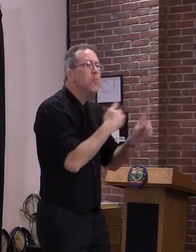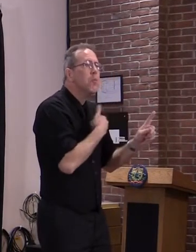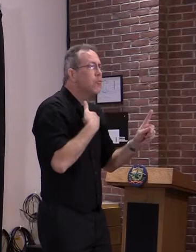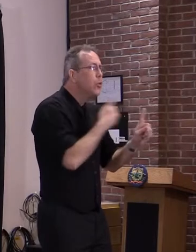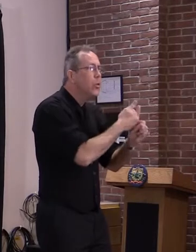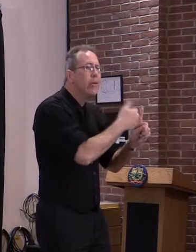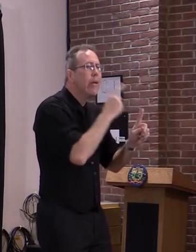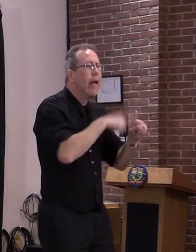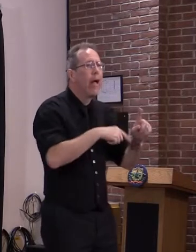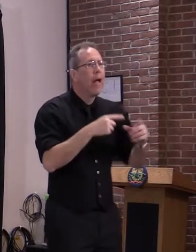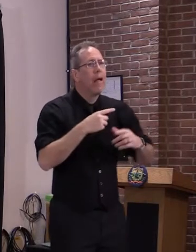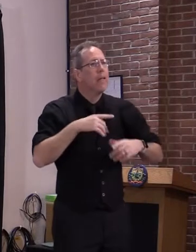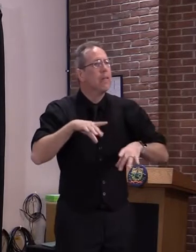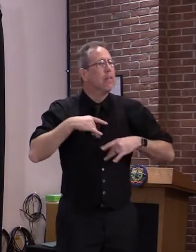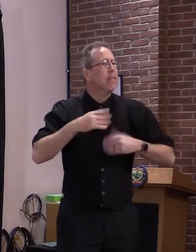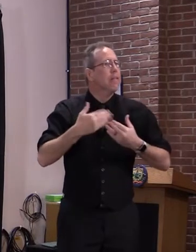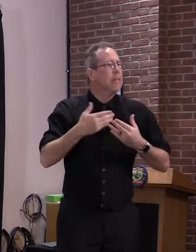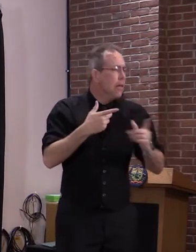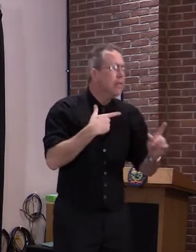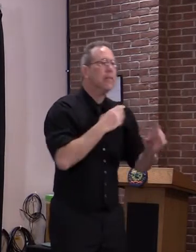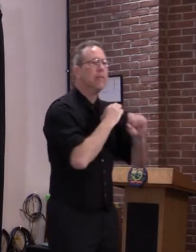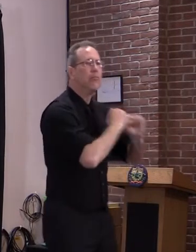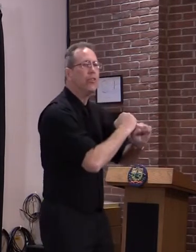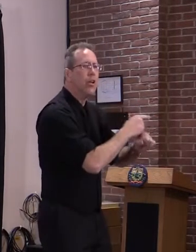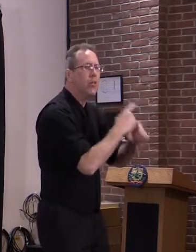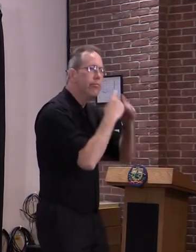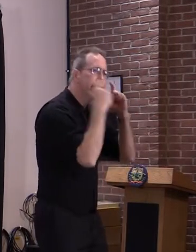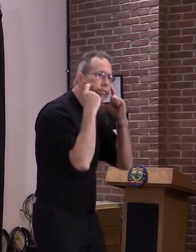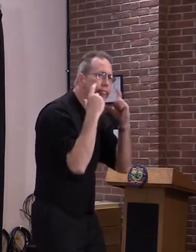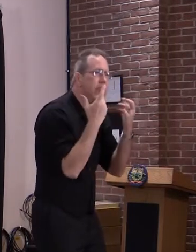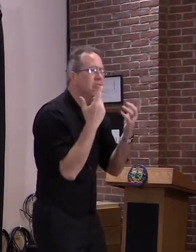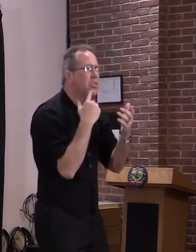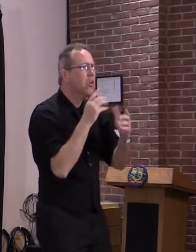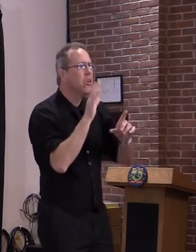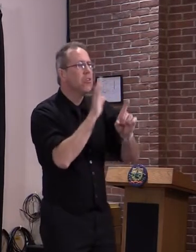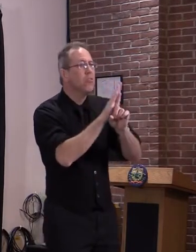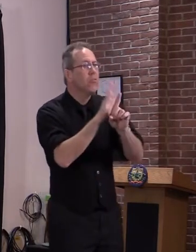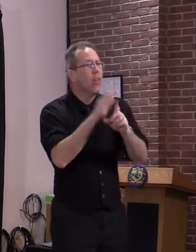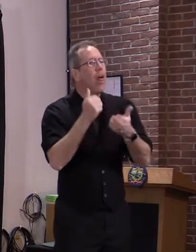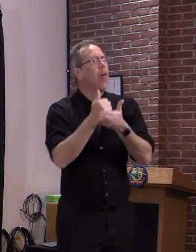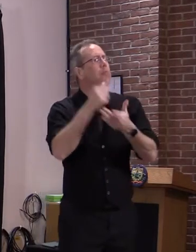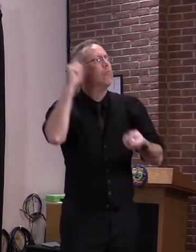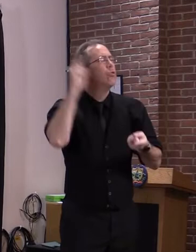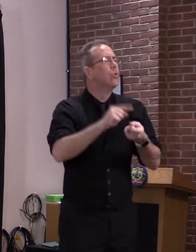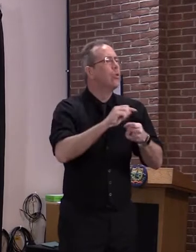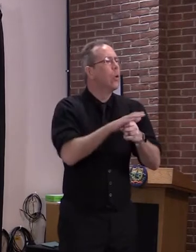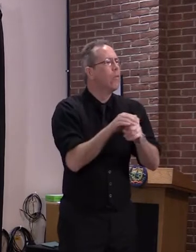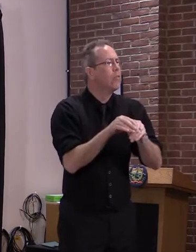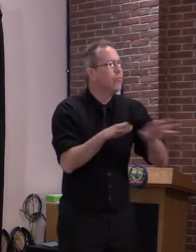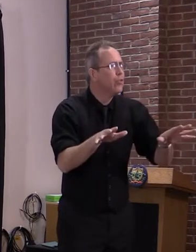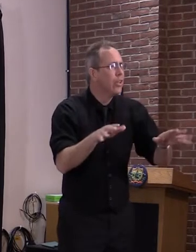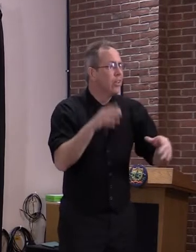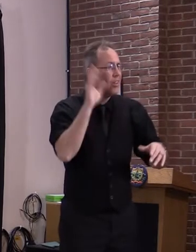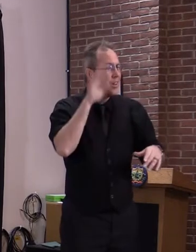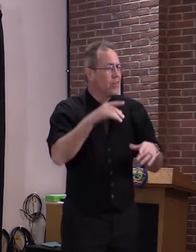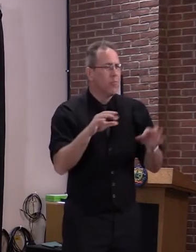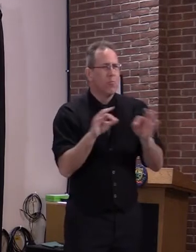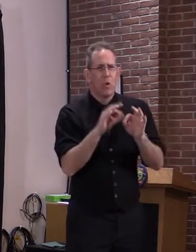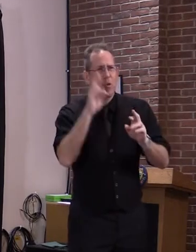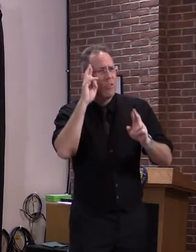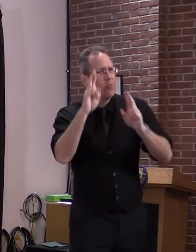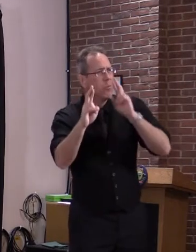keeping it on during this transition time. I want everyone to know that's totally